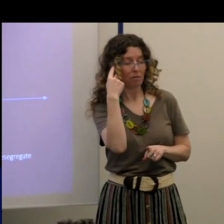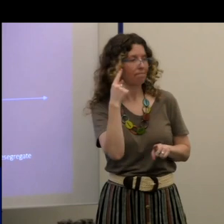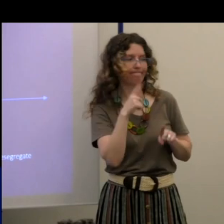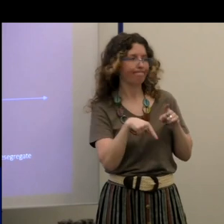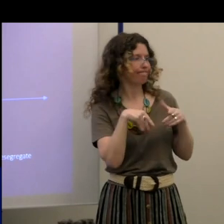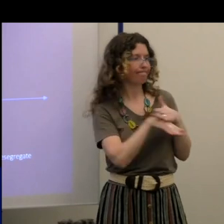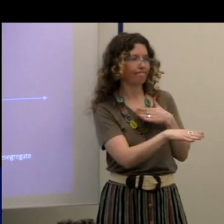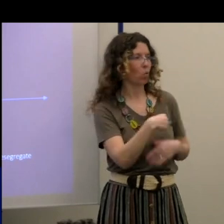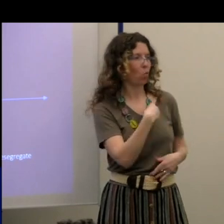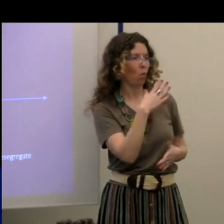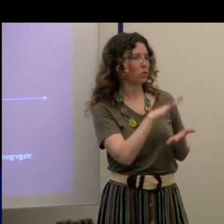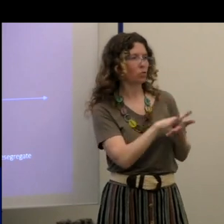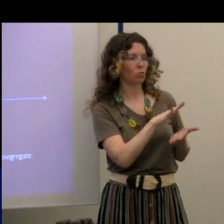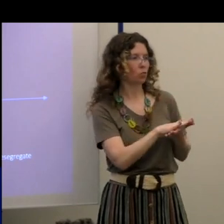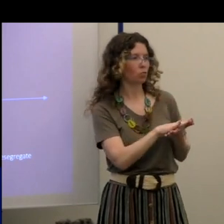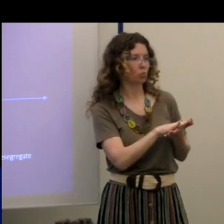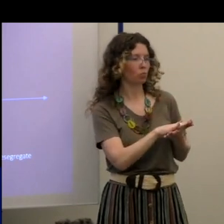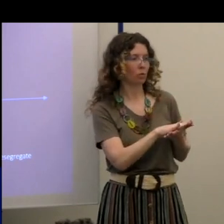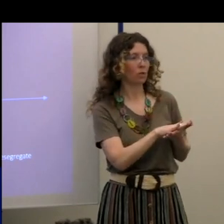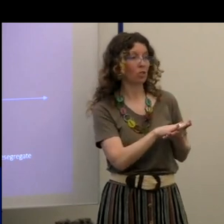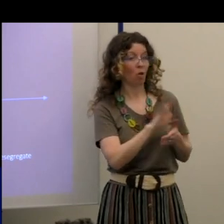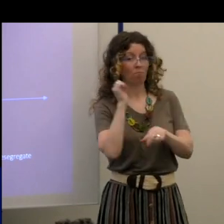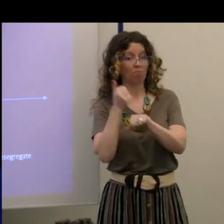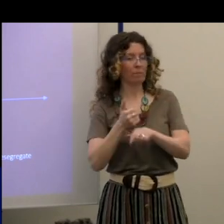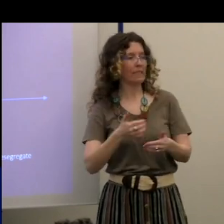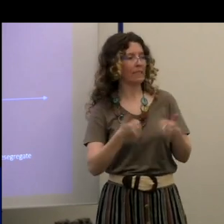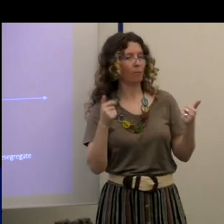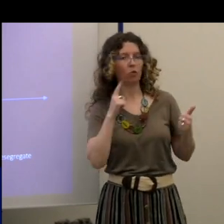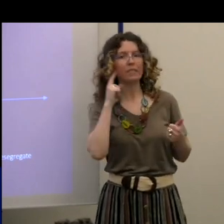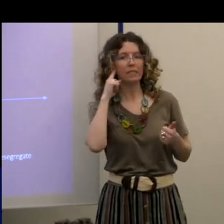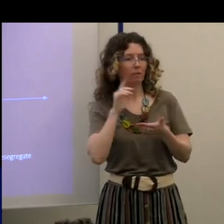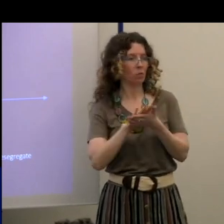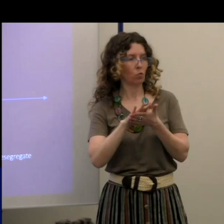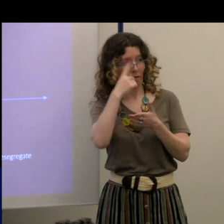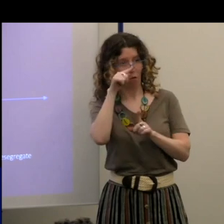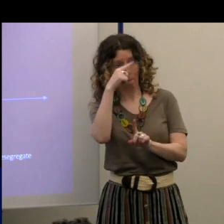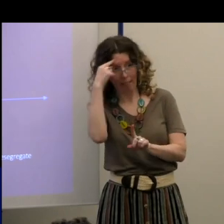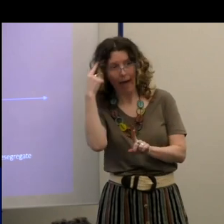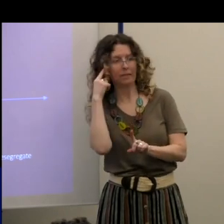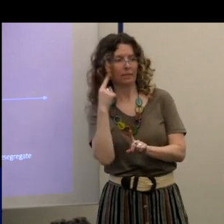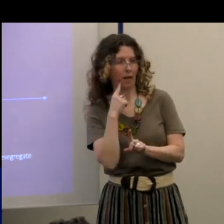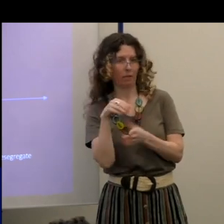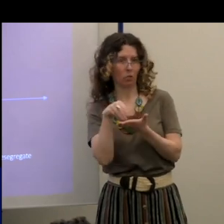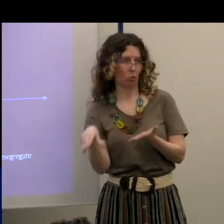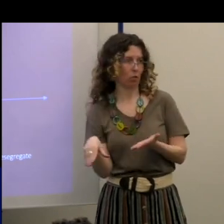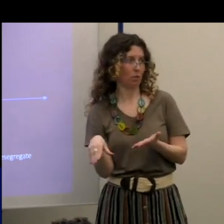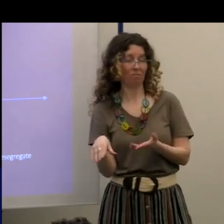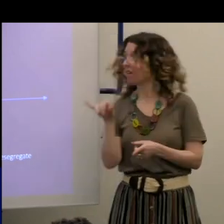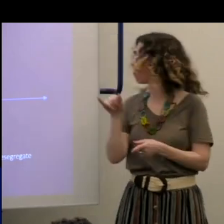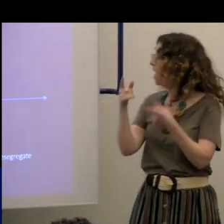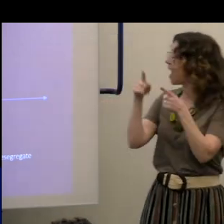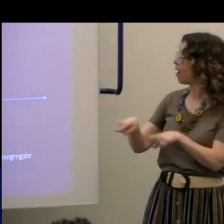were Black could not attend white schools. So they had to set up a separate school for Black